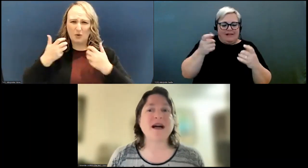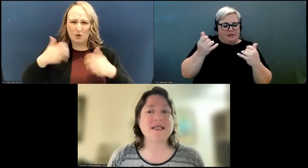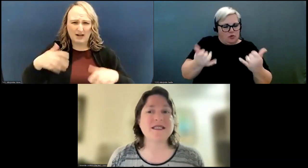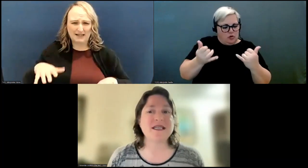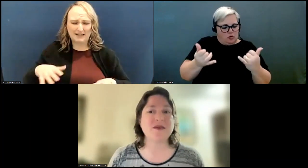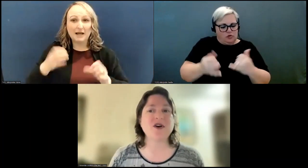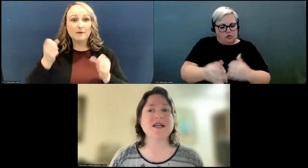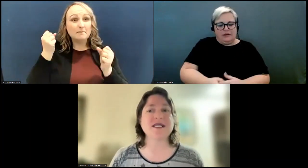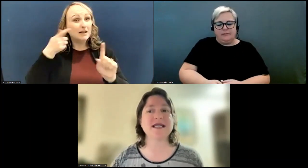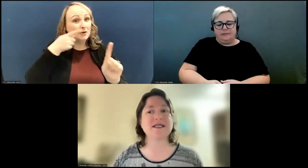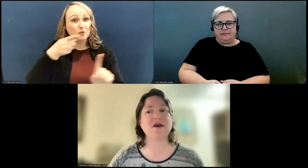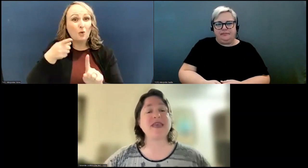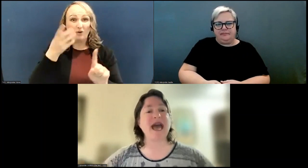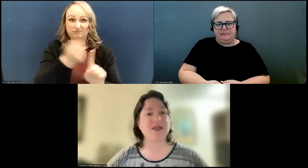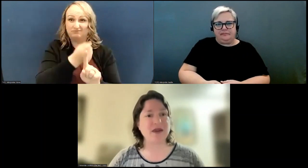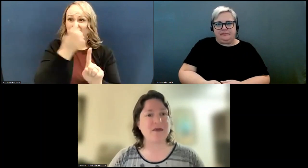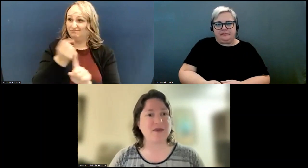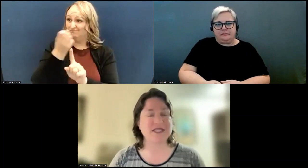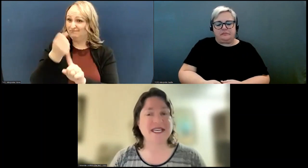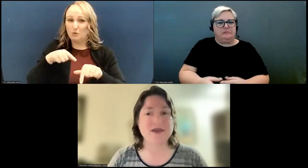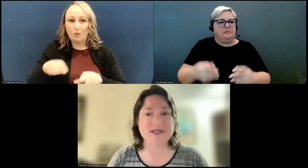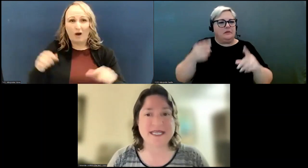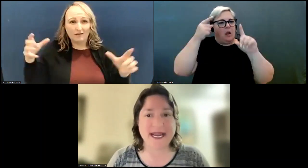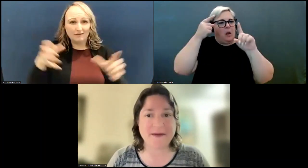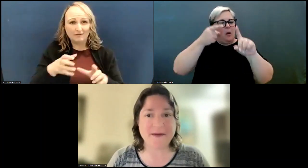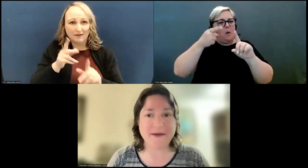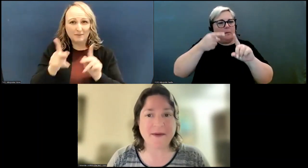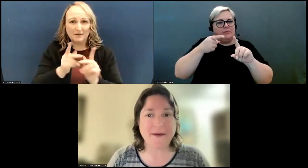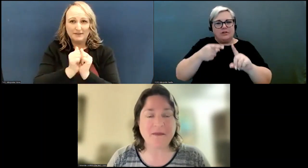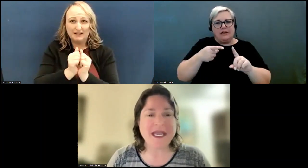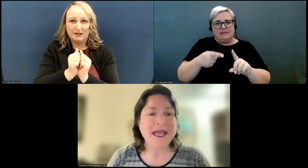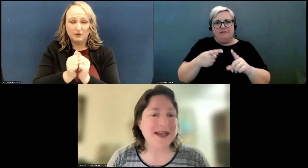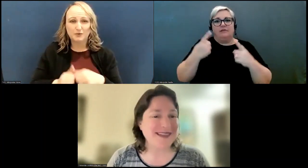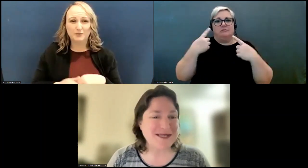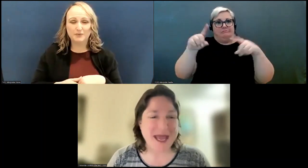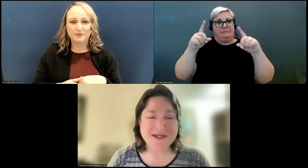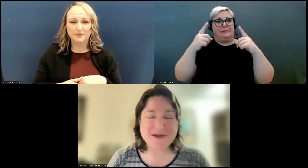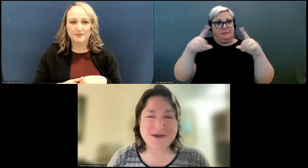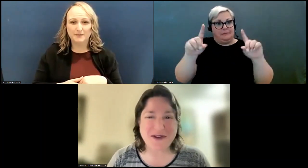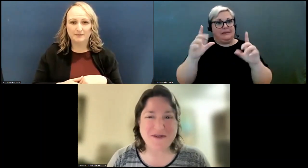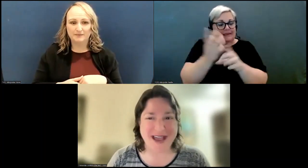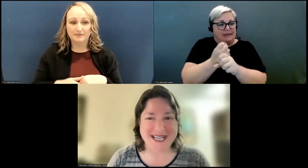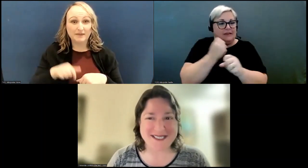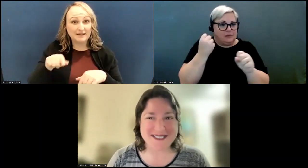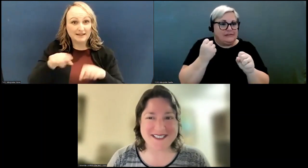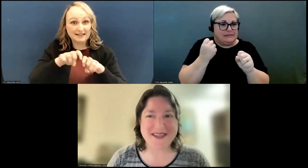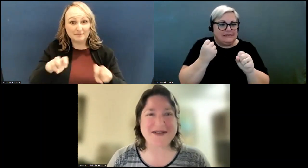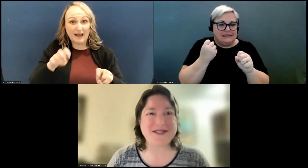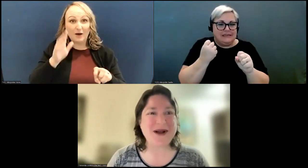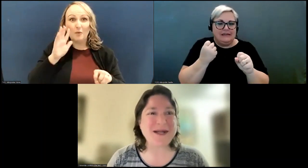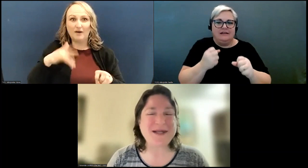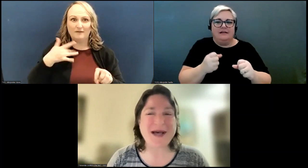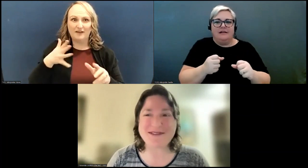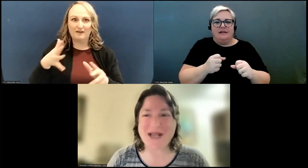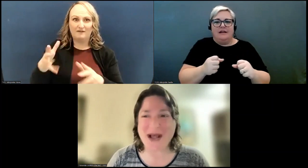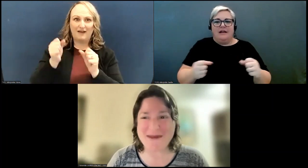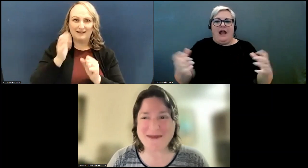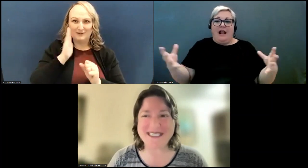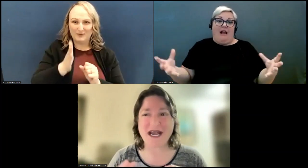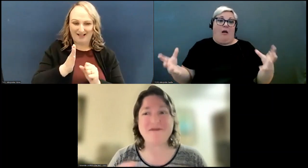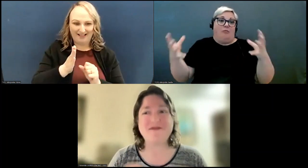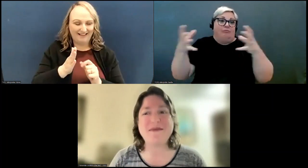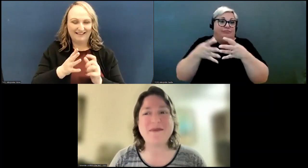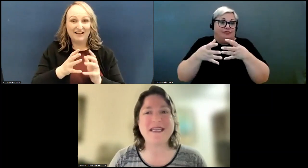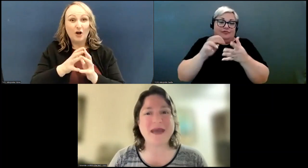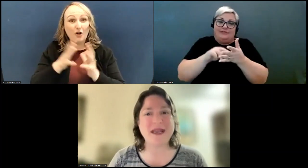been realized in the process of gathering people together today. These panels will feel fast. There's not a lot of time